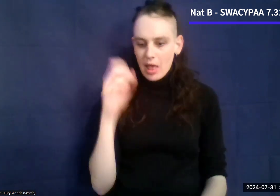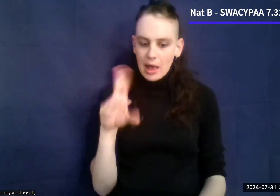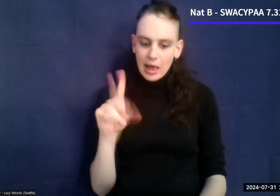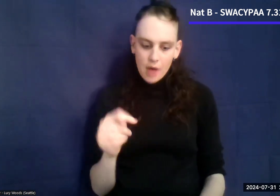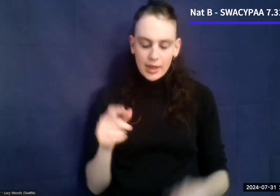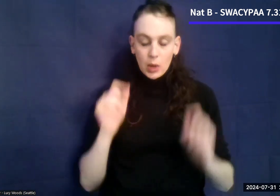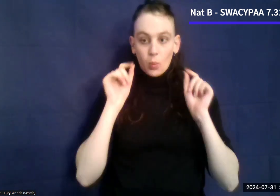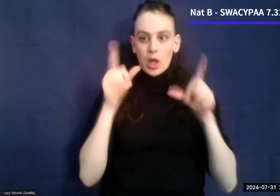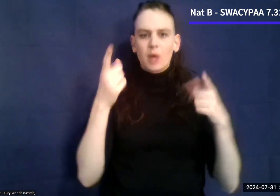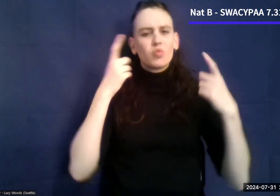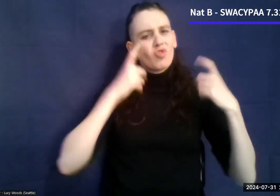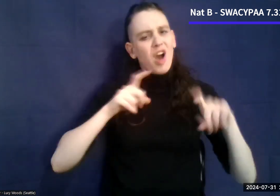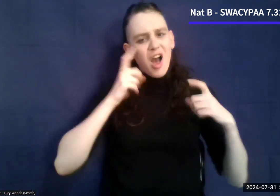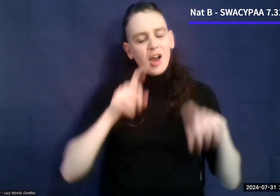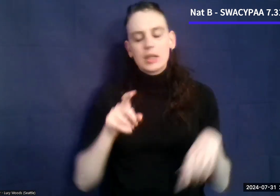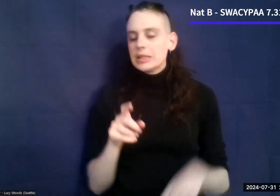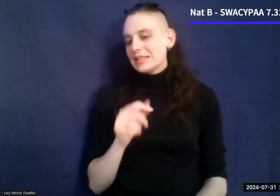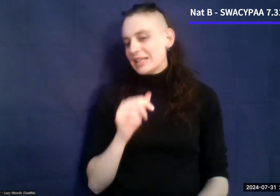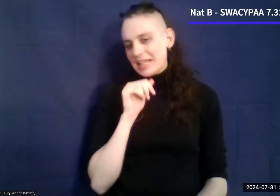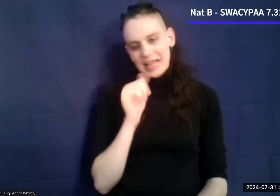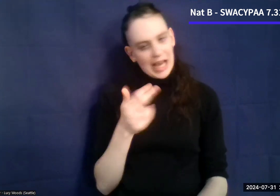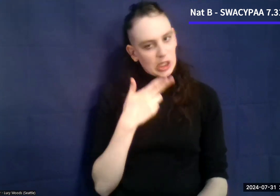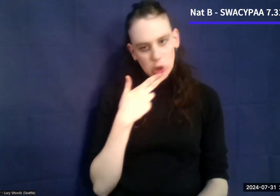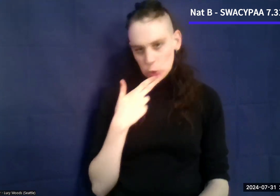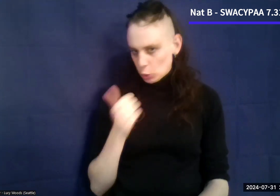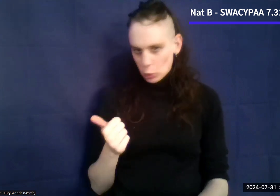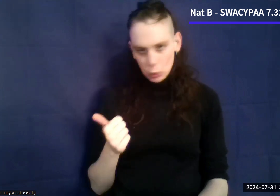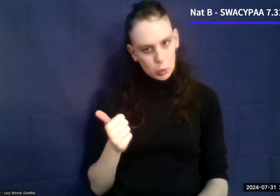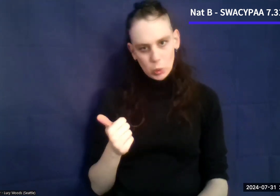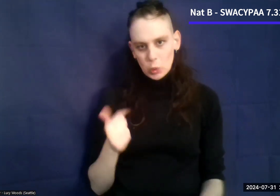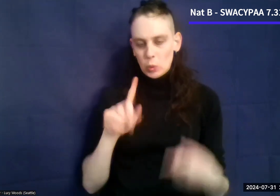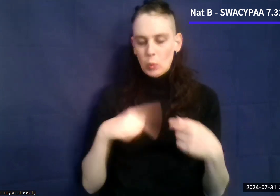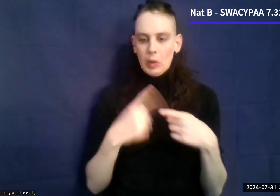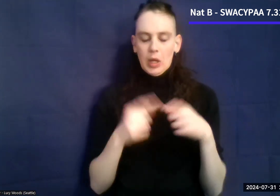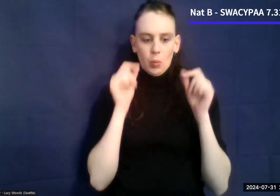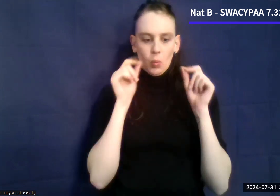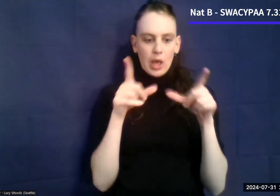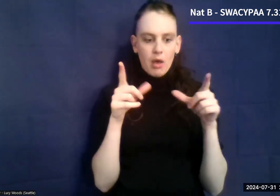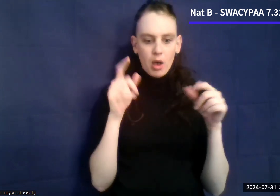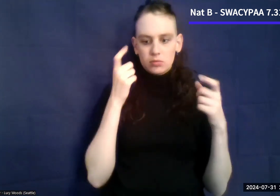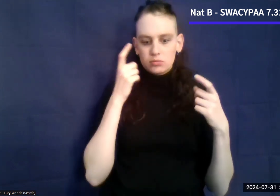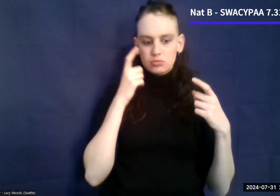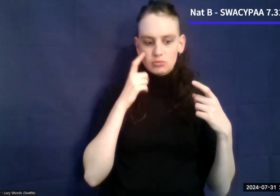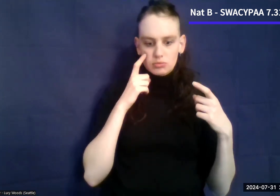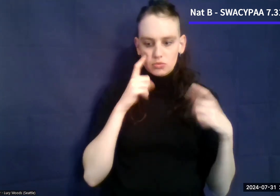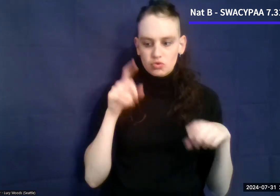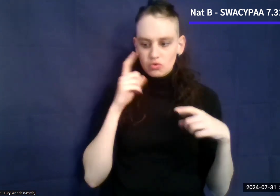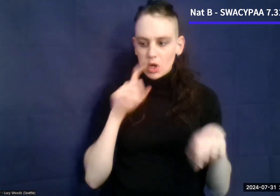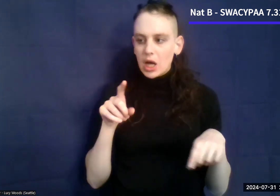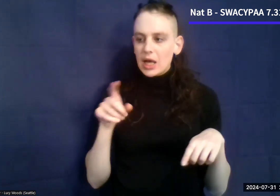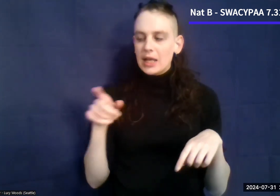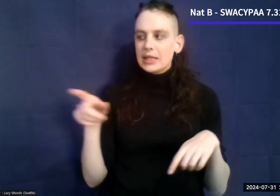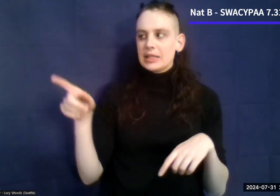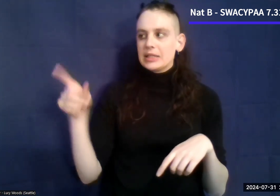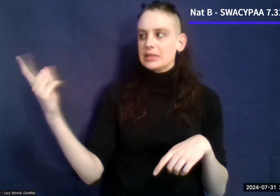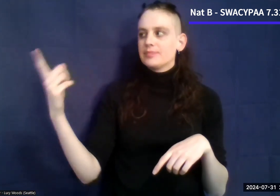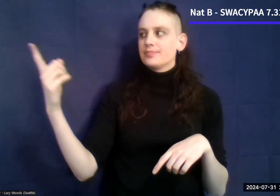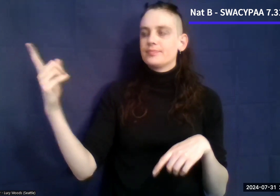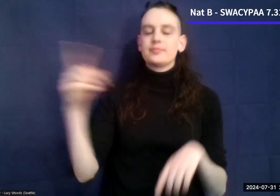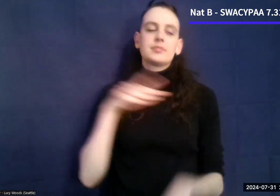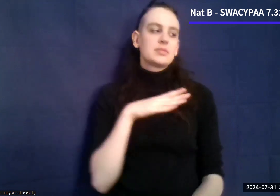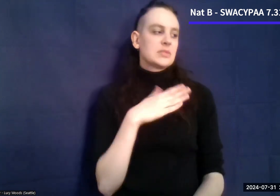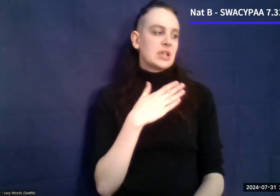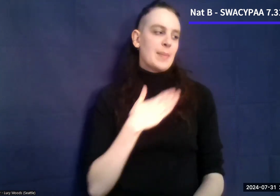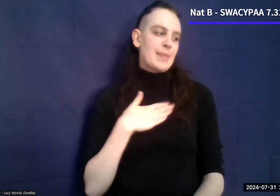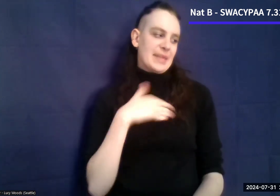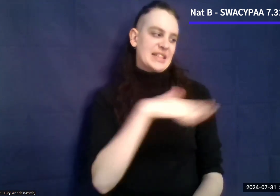at someone's house. Like you come to and they're like, please leave. Um, so that happened more